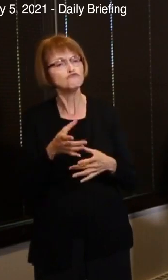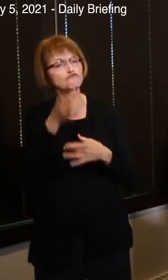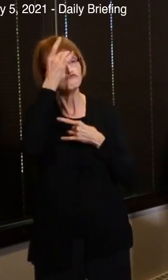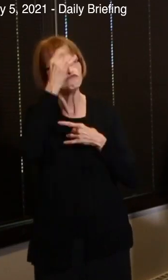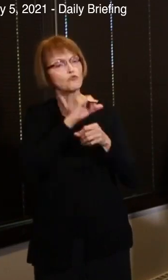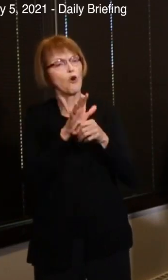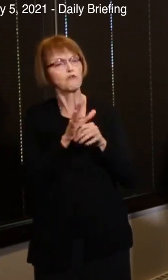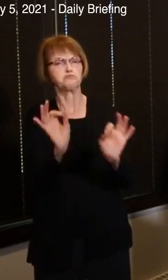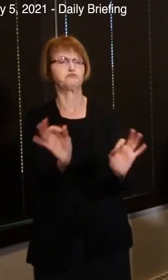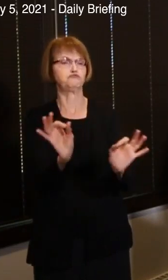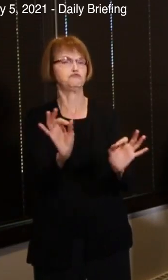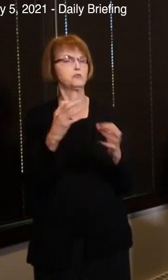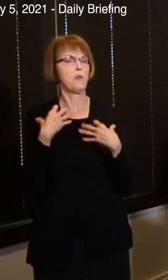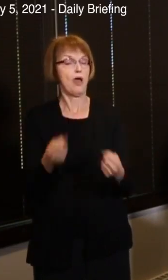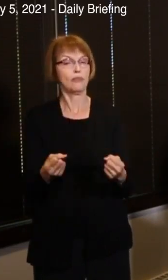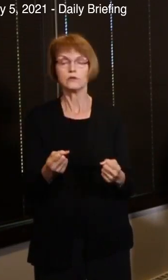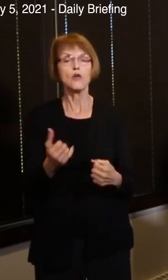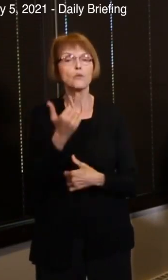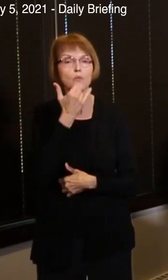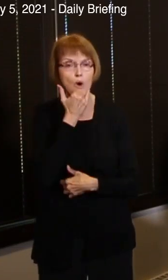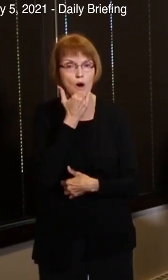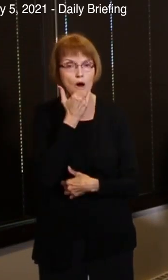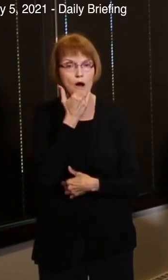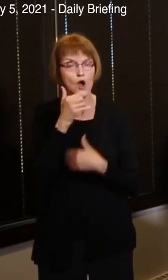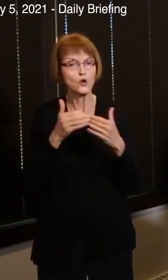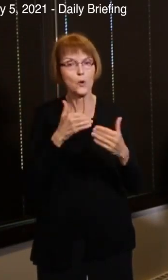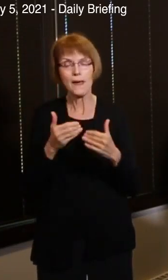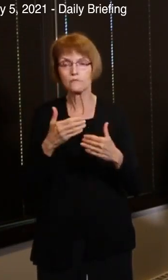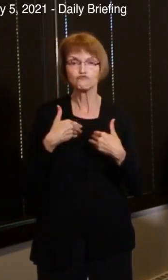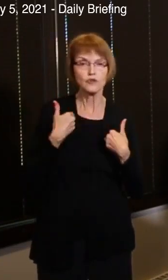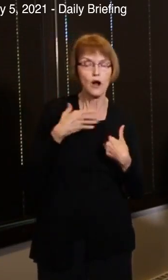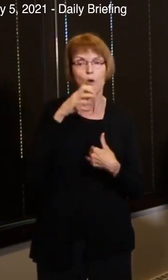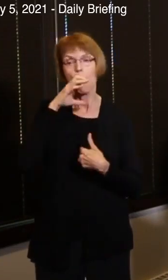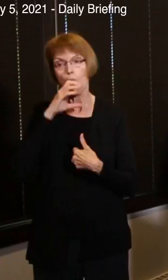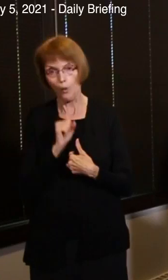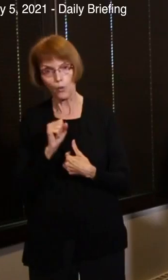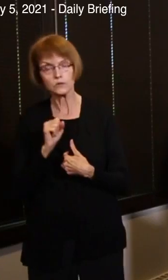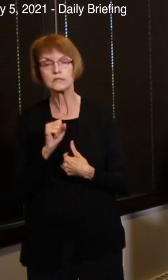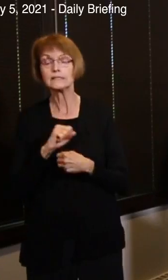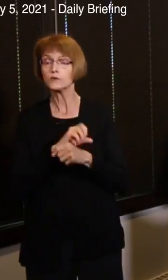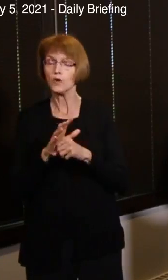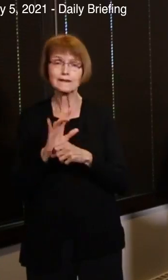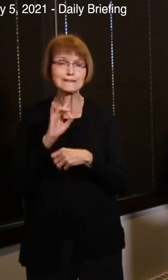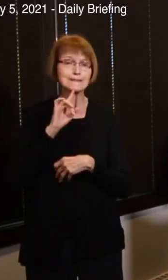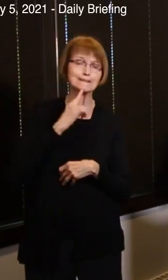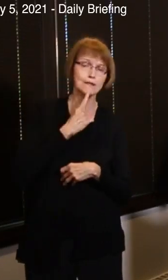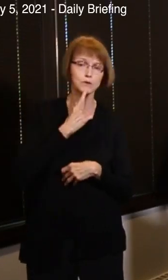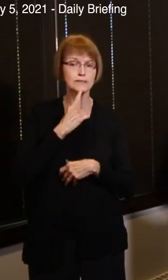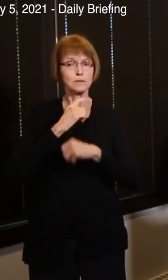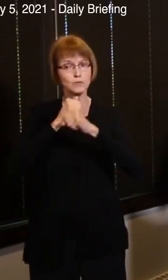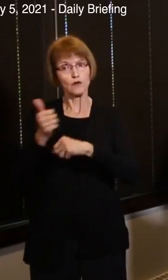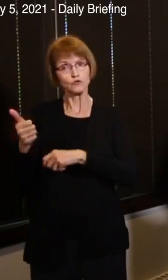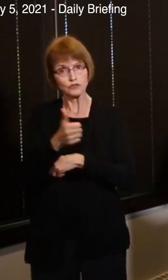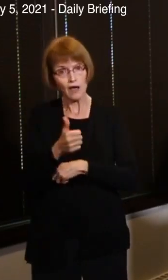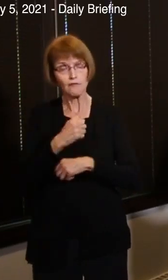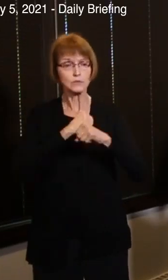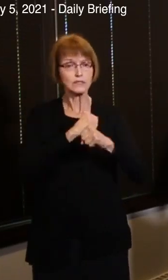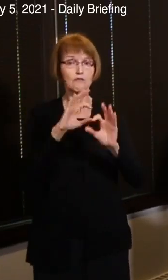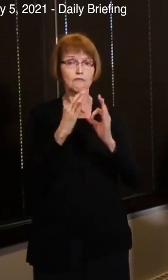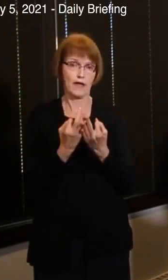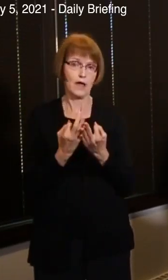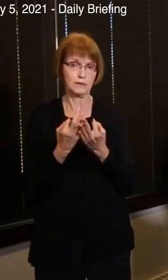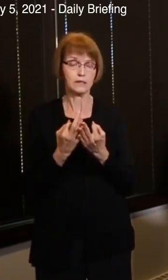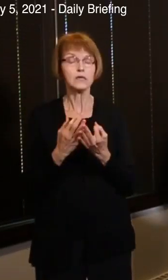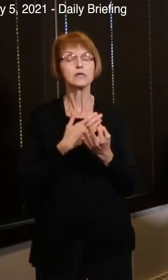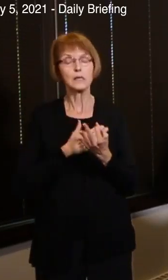wrong. No matter what your age is, you should continue to take the virus seriously, take steps to protect yourself and your family, and